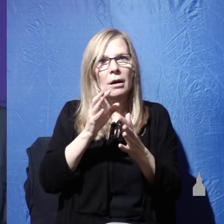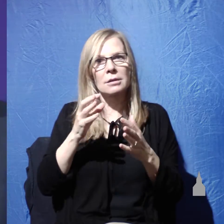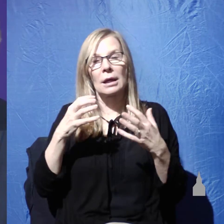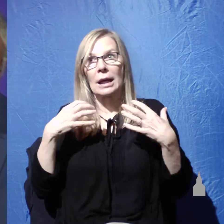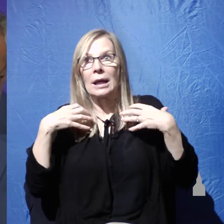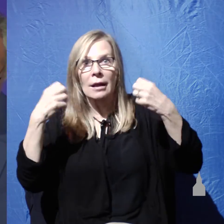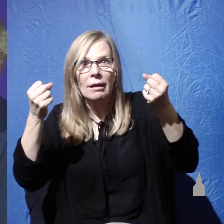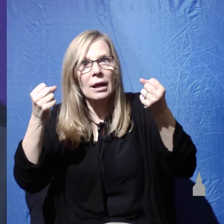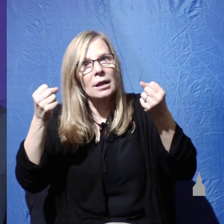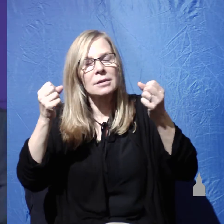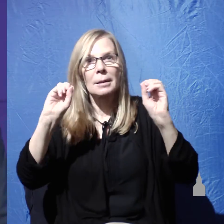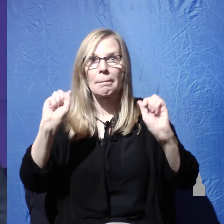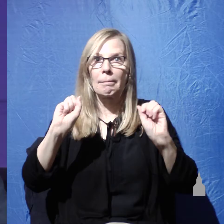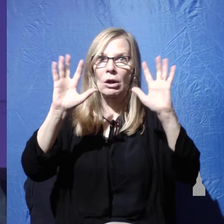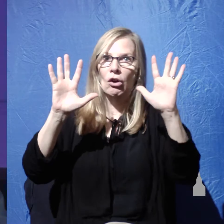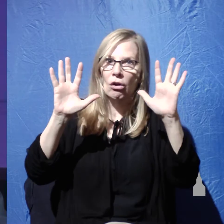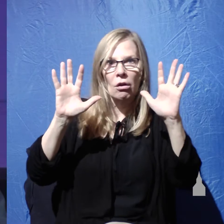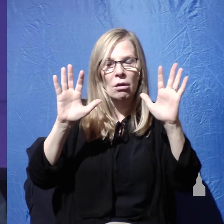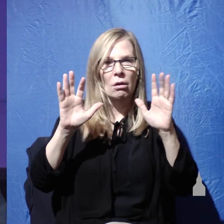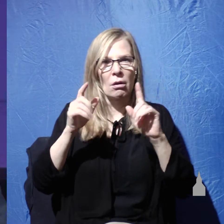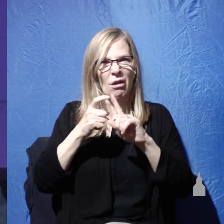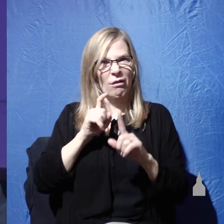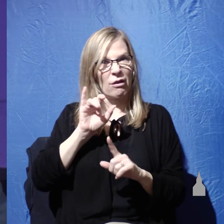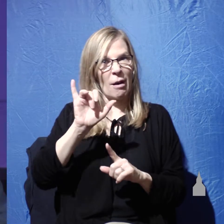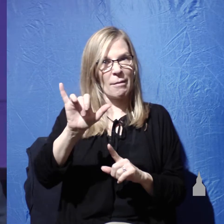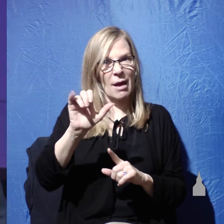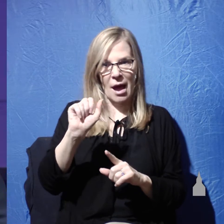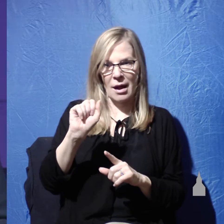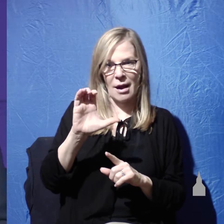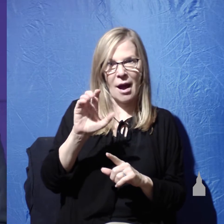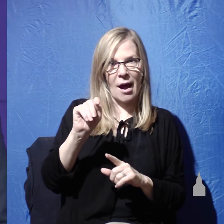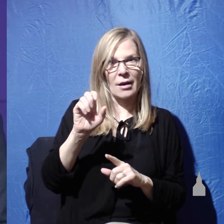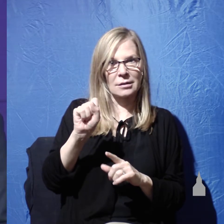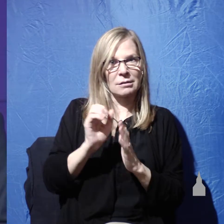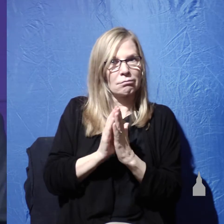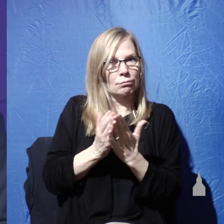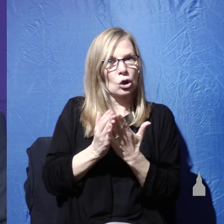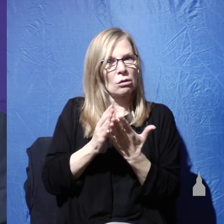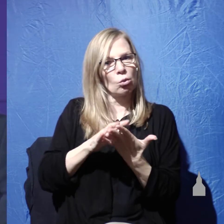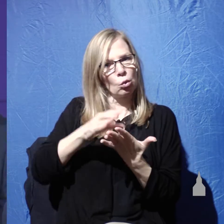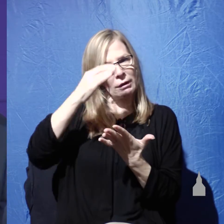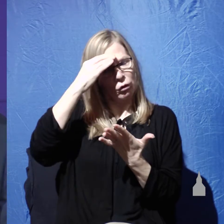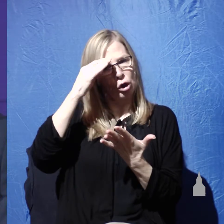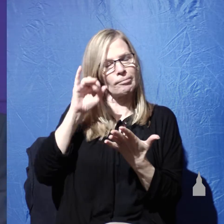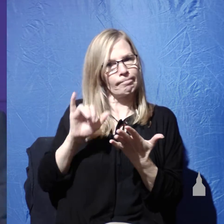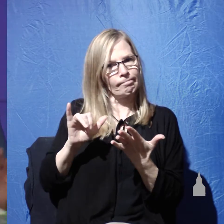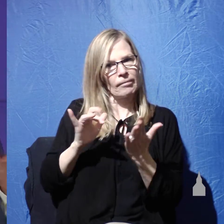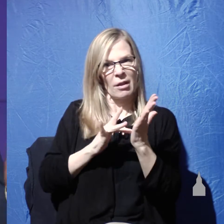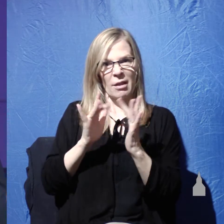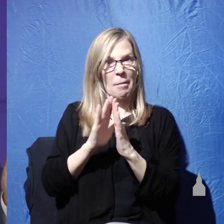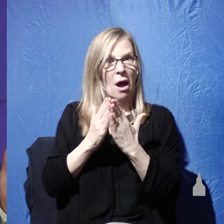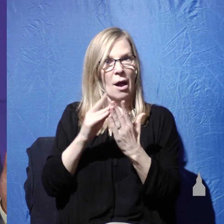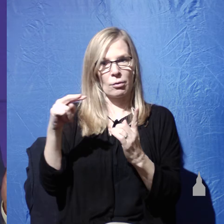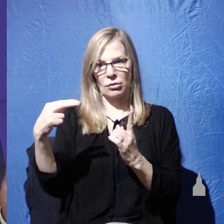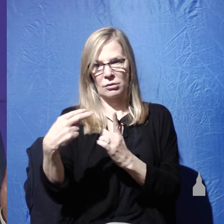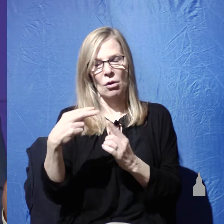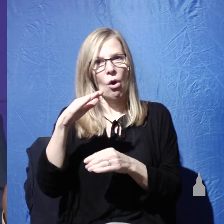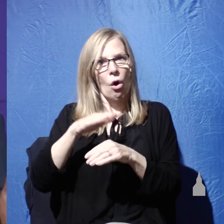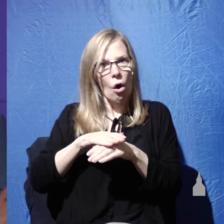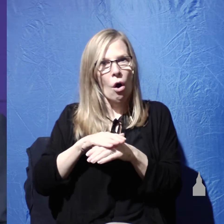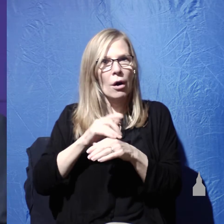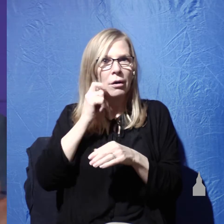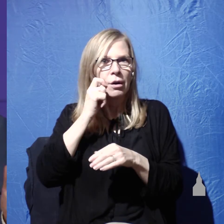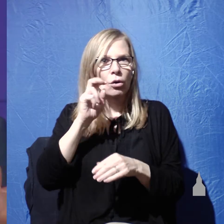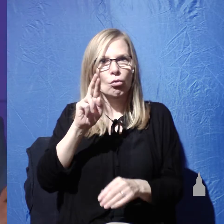of miracles. And from Acts, we have also learned what the Bible has to say about such issue as racial